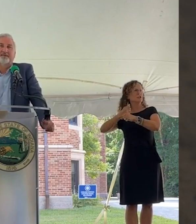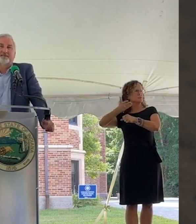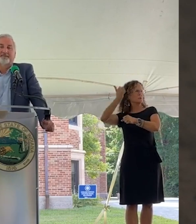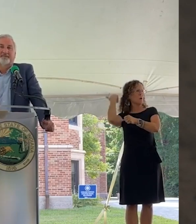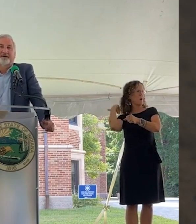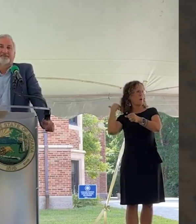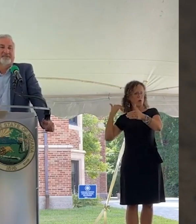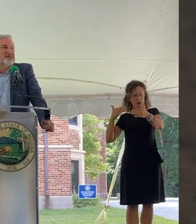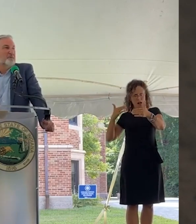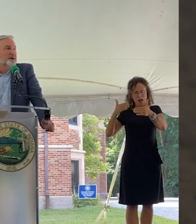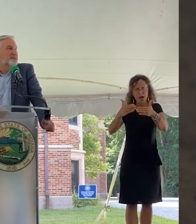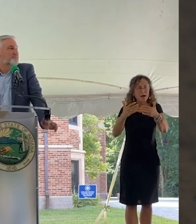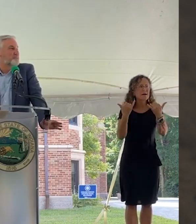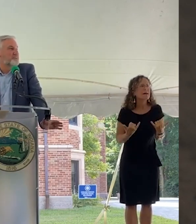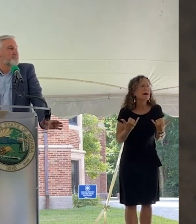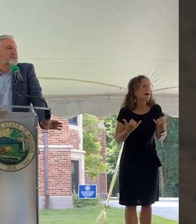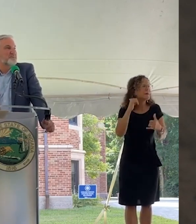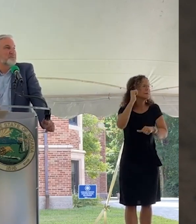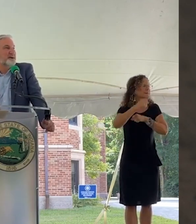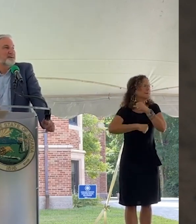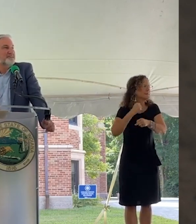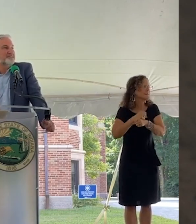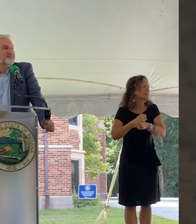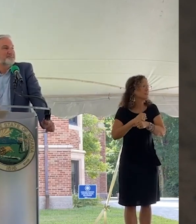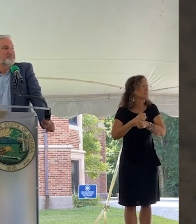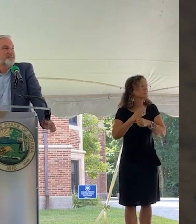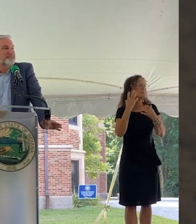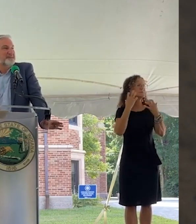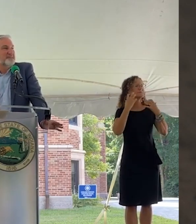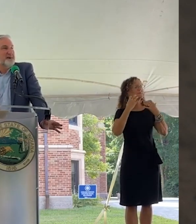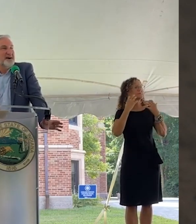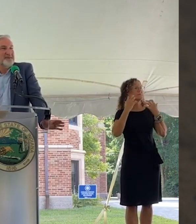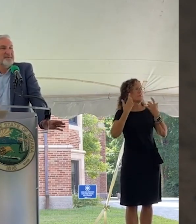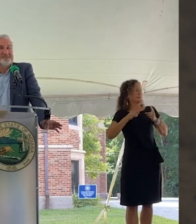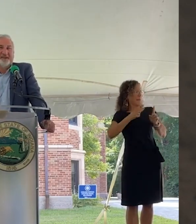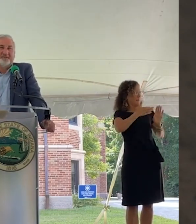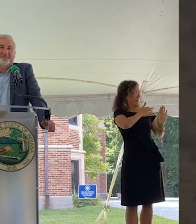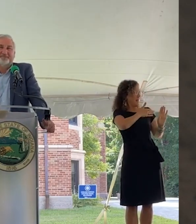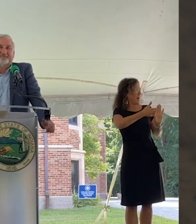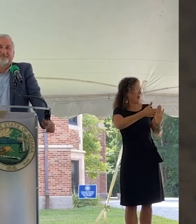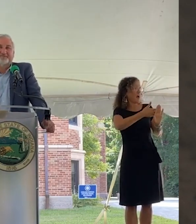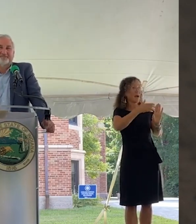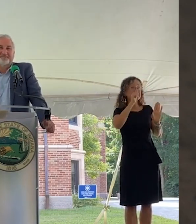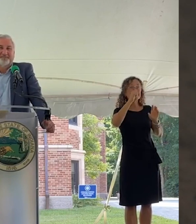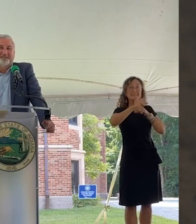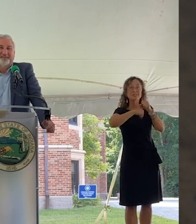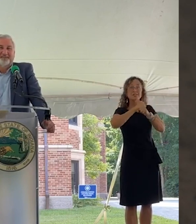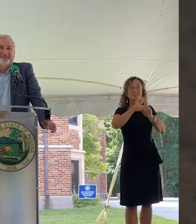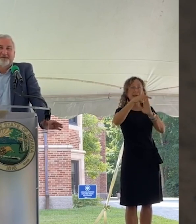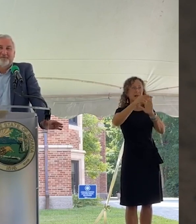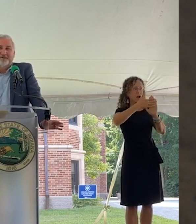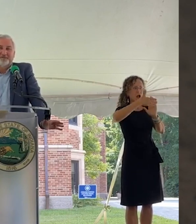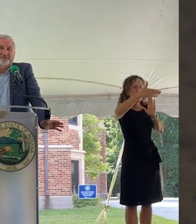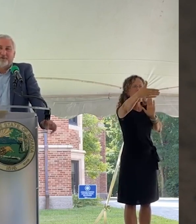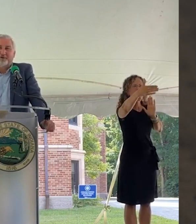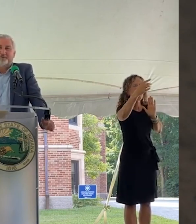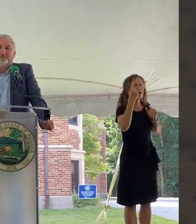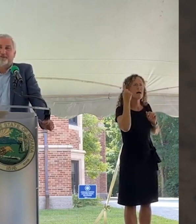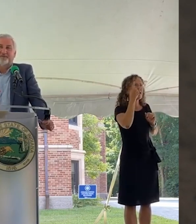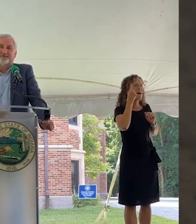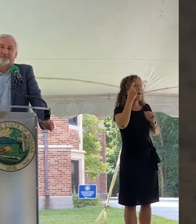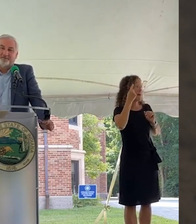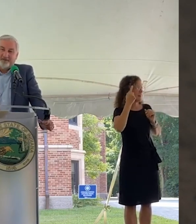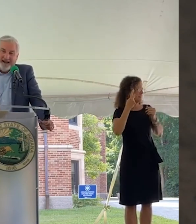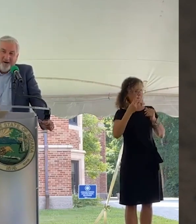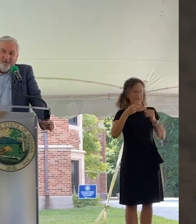today, can't wait for 10 years from now to come back on this campus to see what has